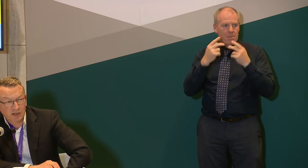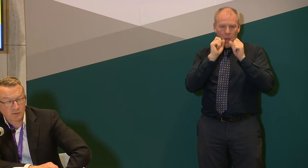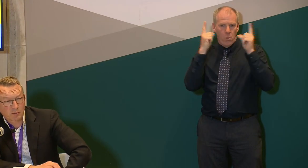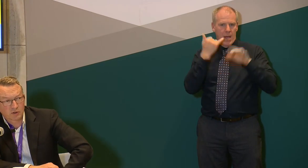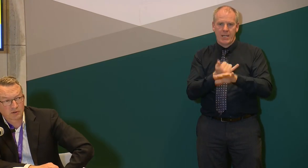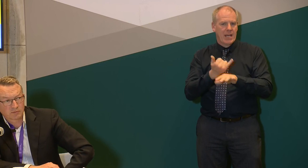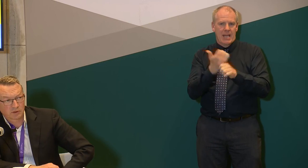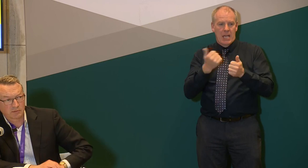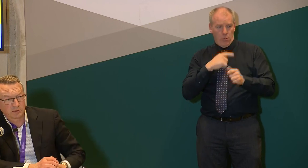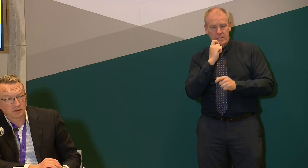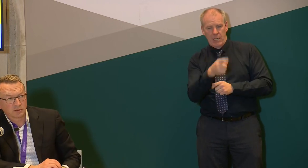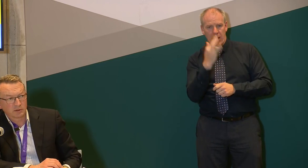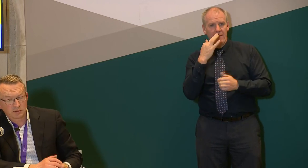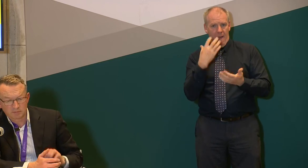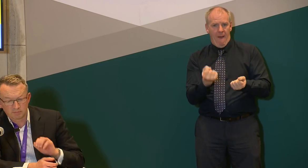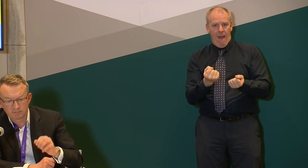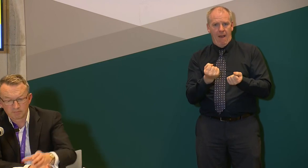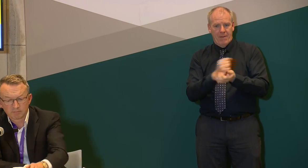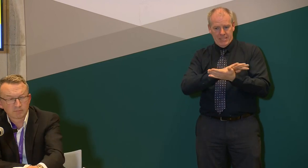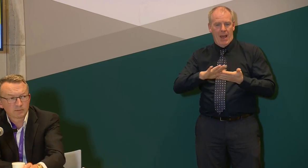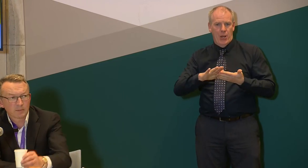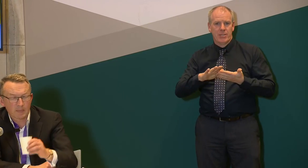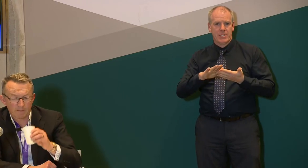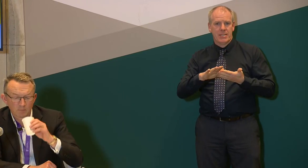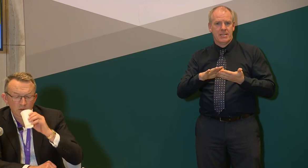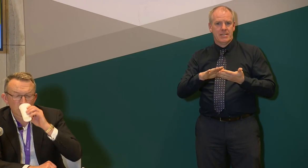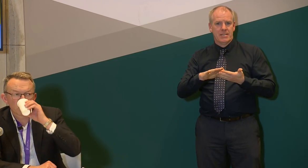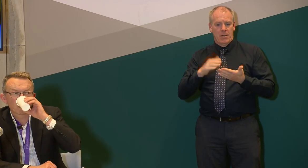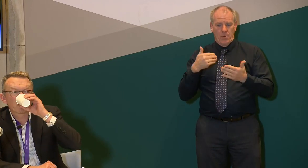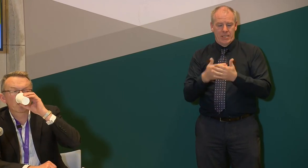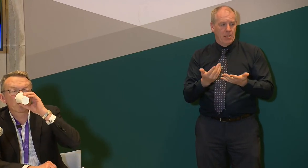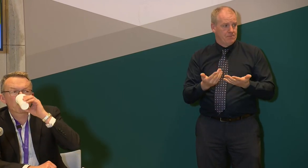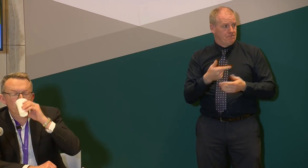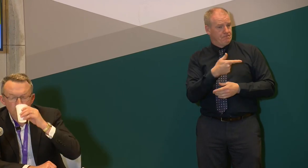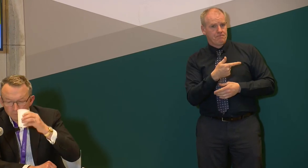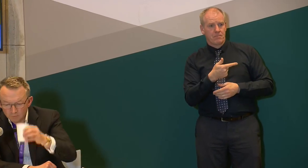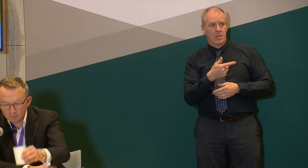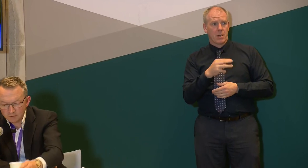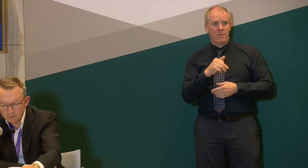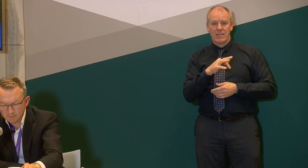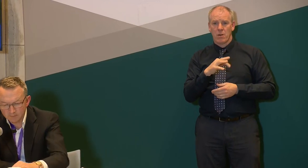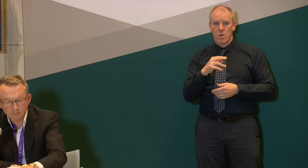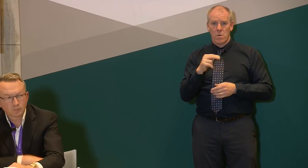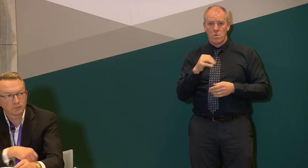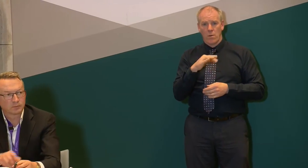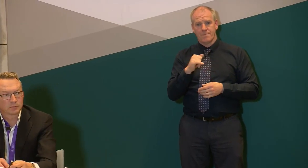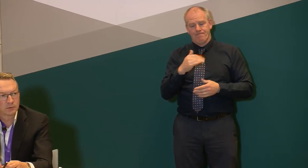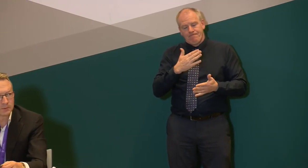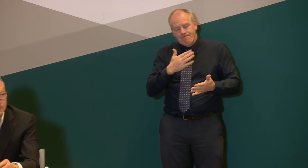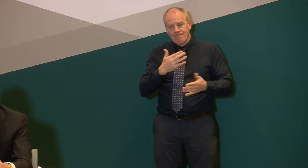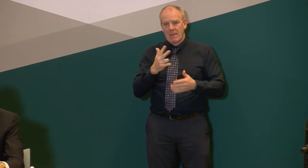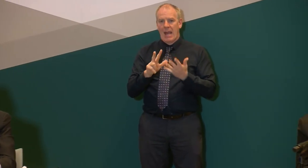stage. I would tell you if I was. Okay. And yourself, Professor Nolan, I suppose, sadly, there are another 8 deaths here,